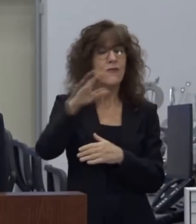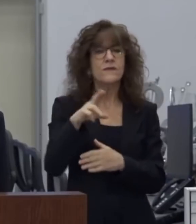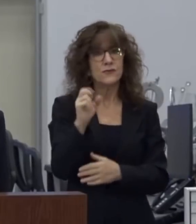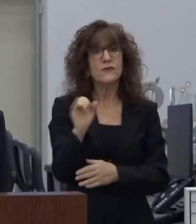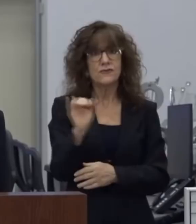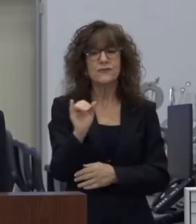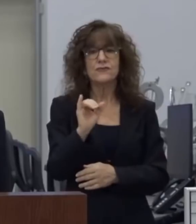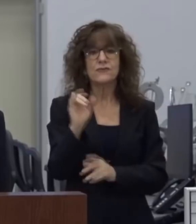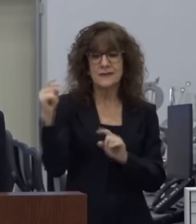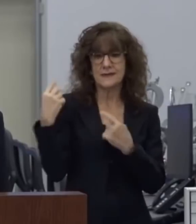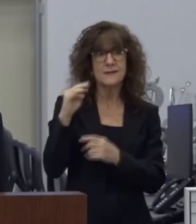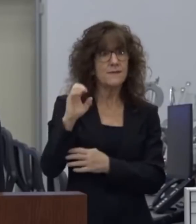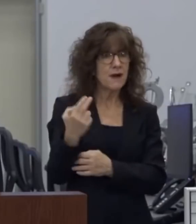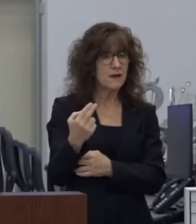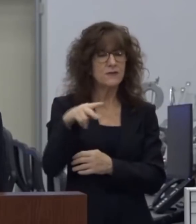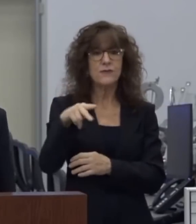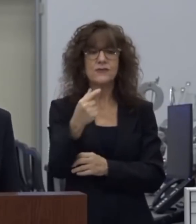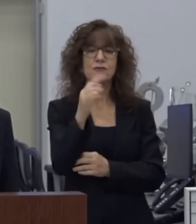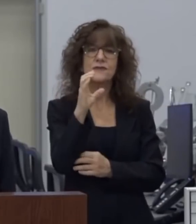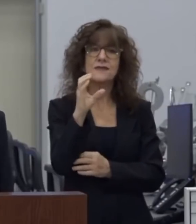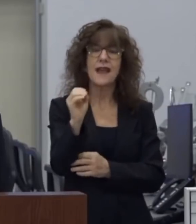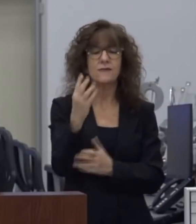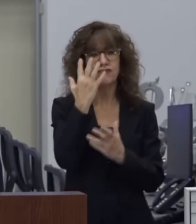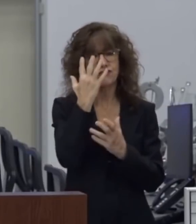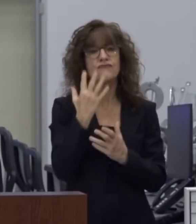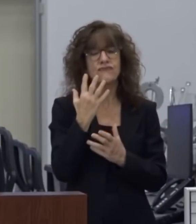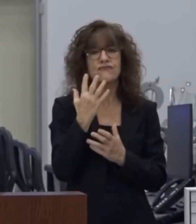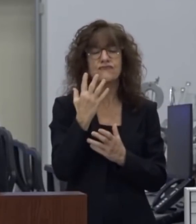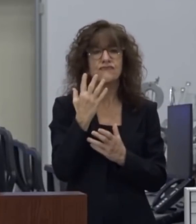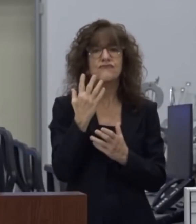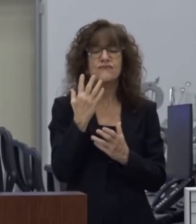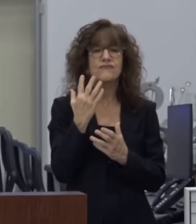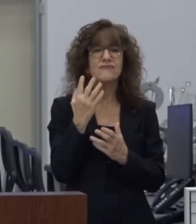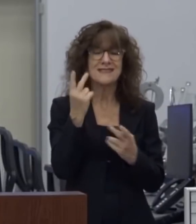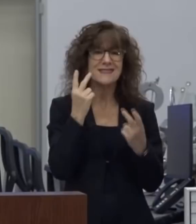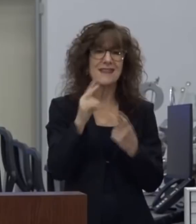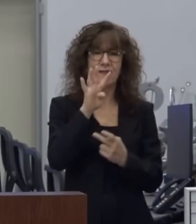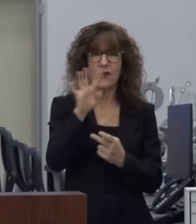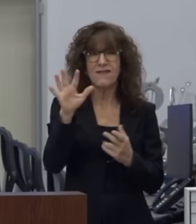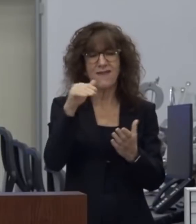country. Since March, Prince George's County has unfortunately seen